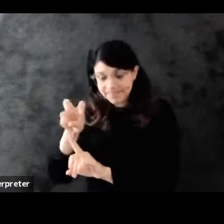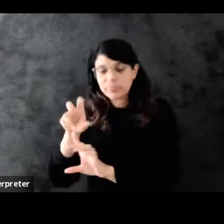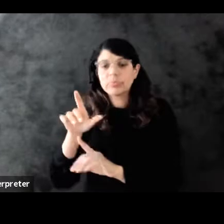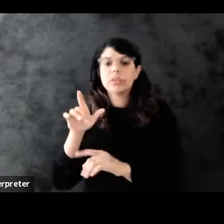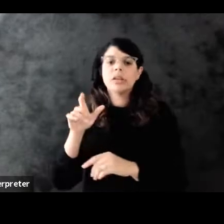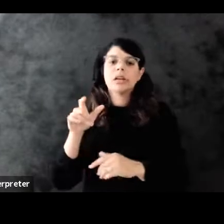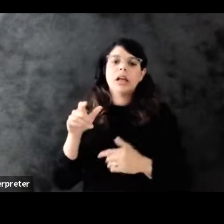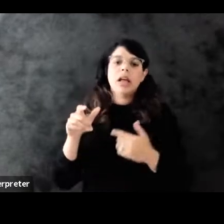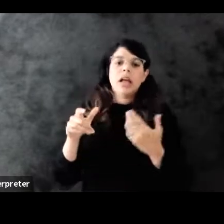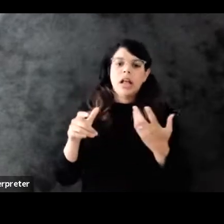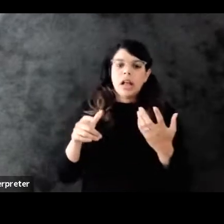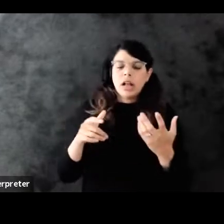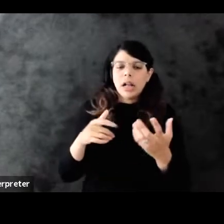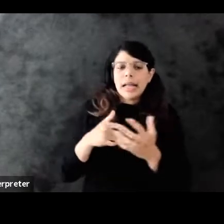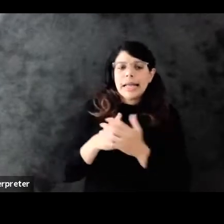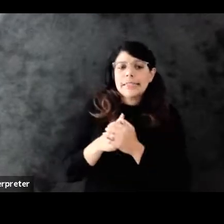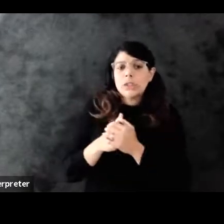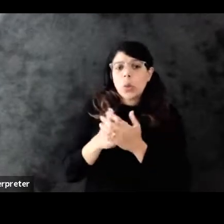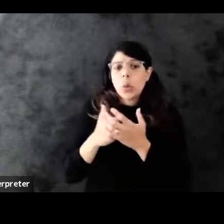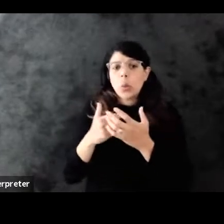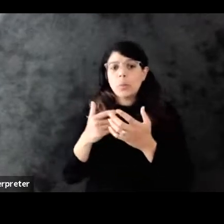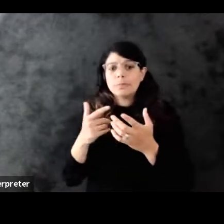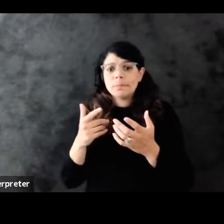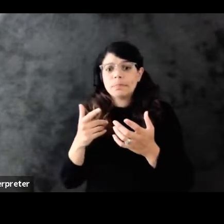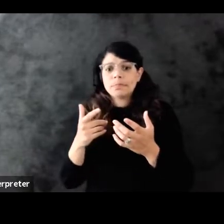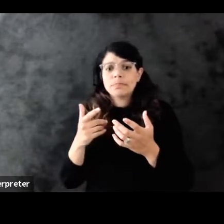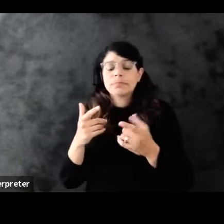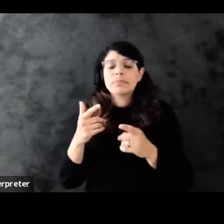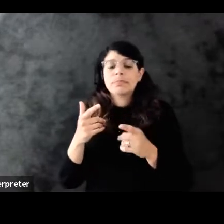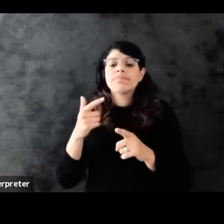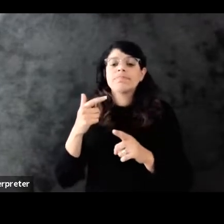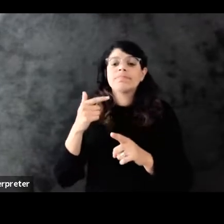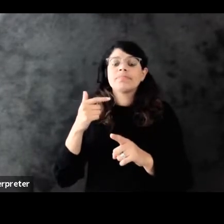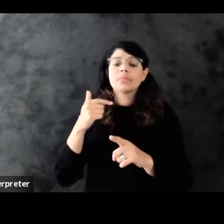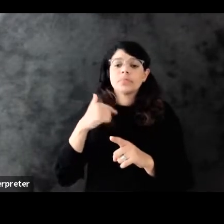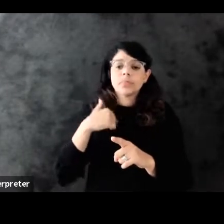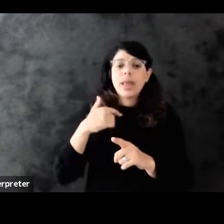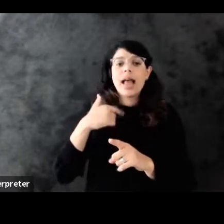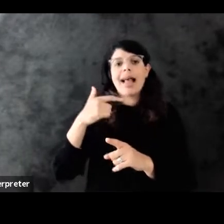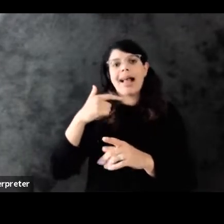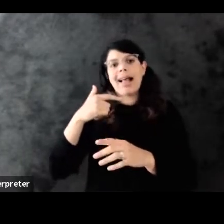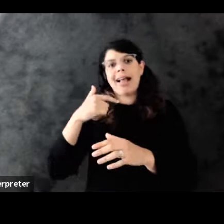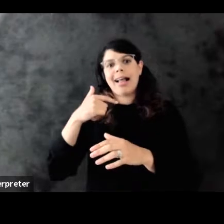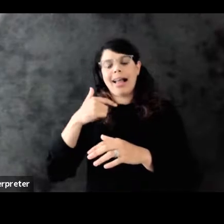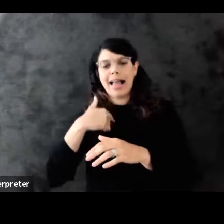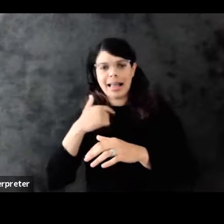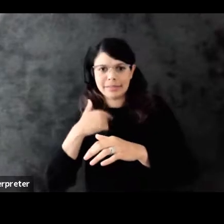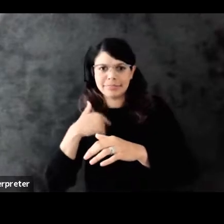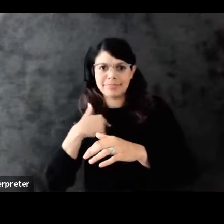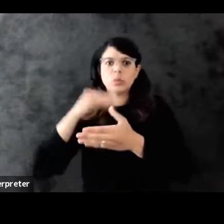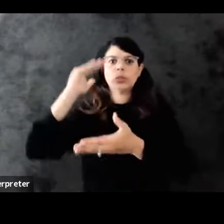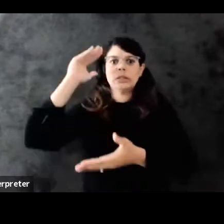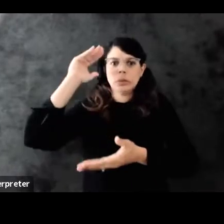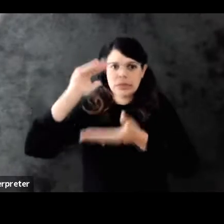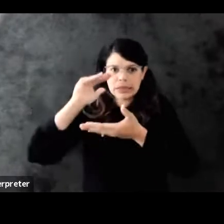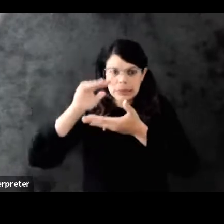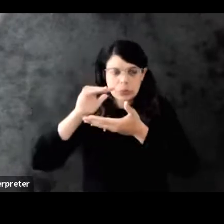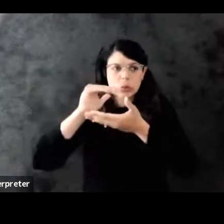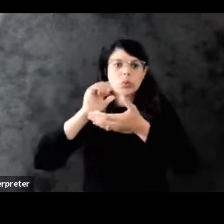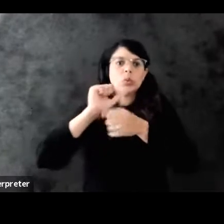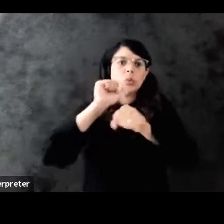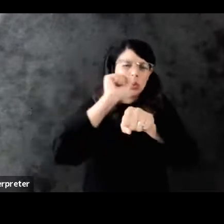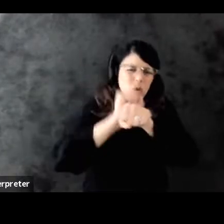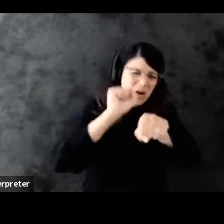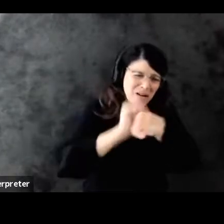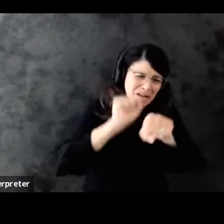expenses, high college. And so that's why I was able to cut down working and get that GI Bill, and which I did.